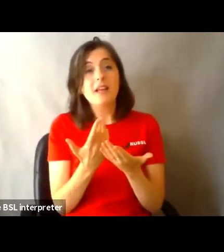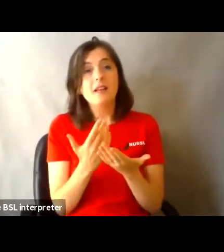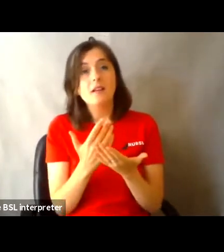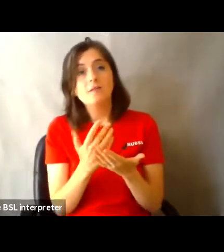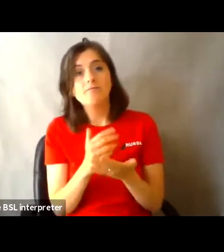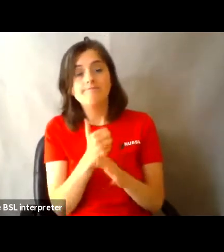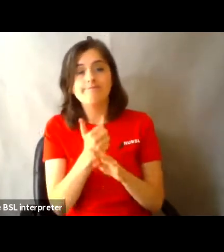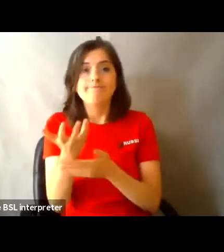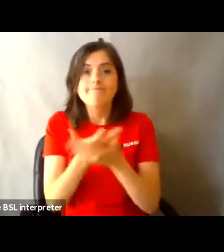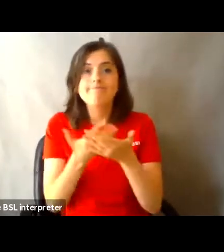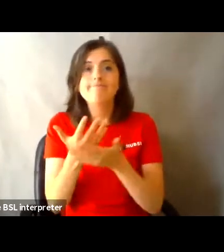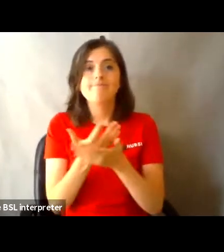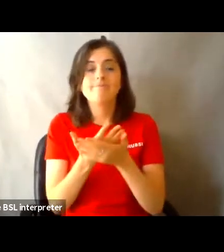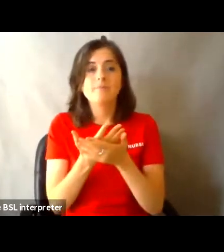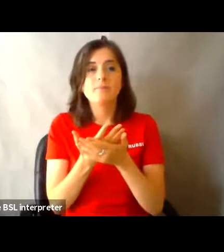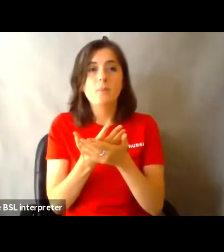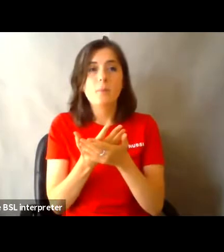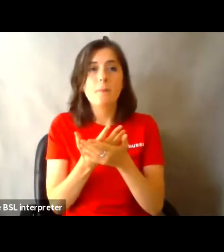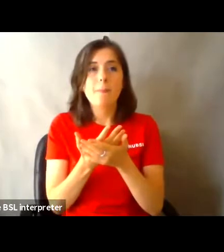that the social